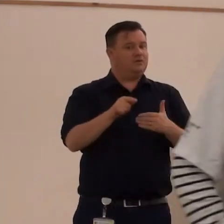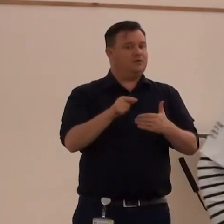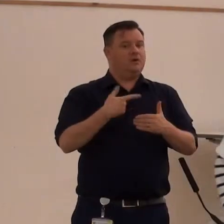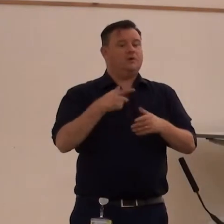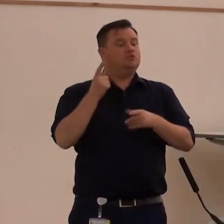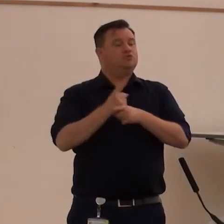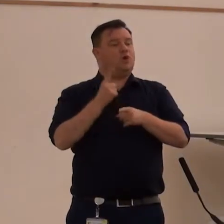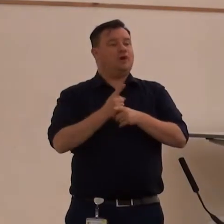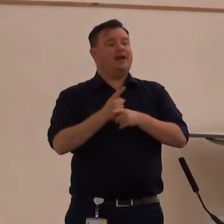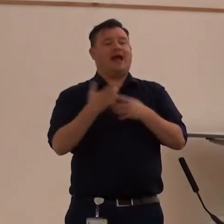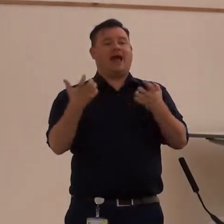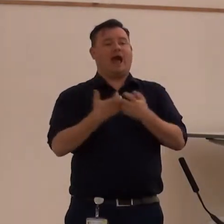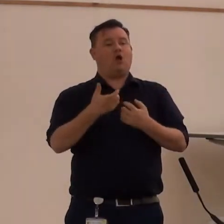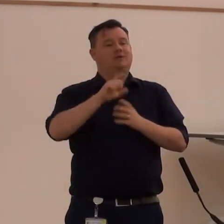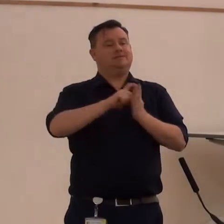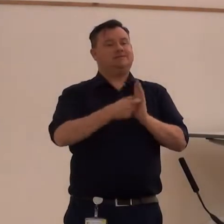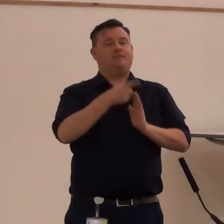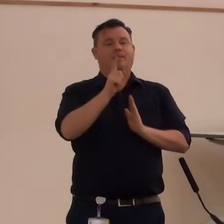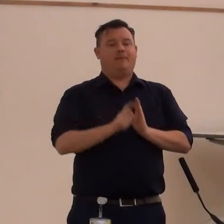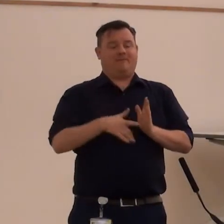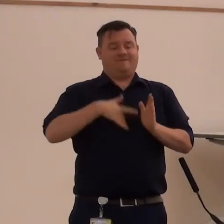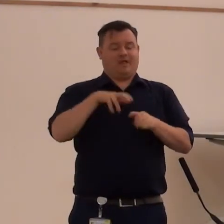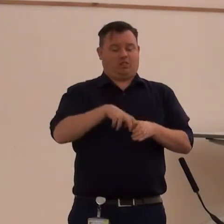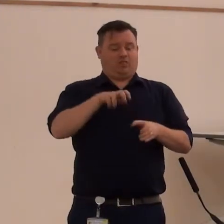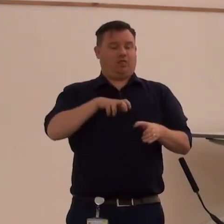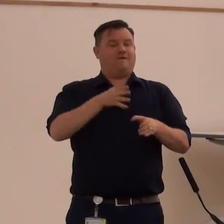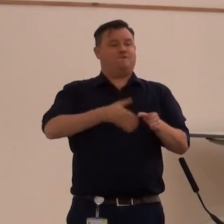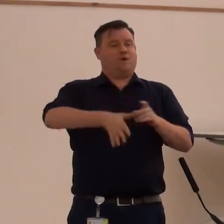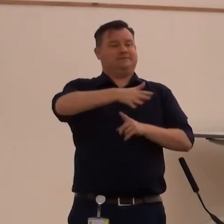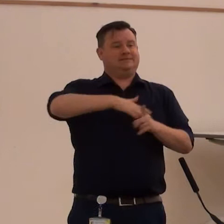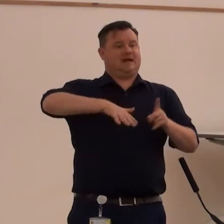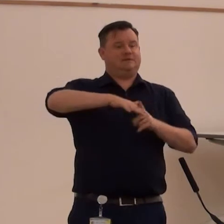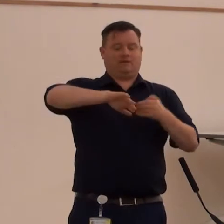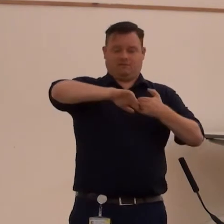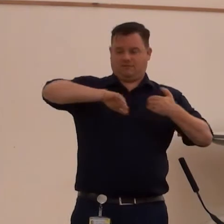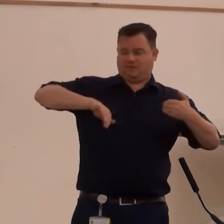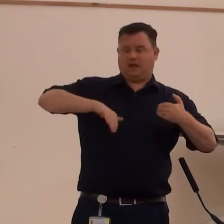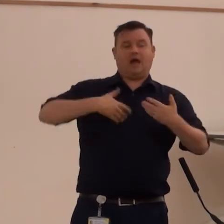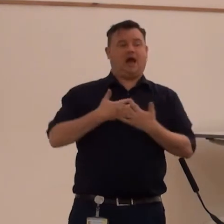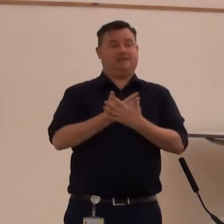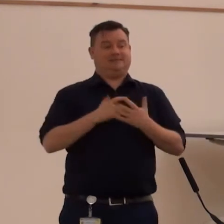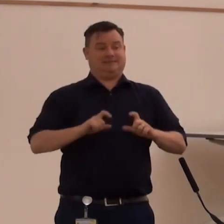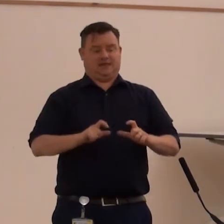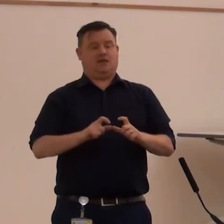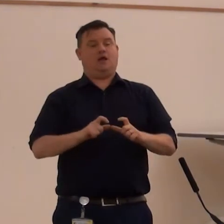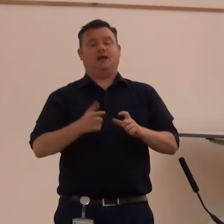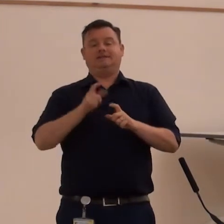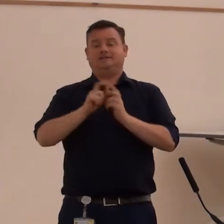which disabled people are removed from society. And a lot of disabled people are still locked